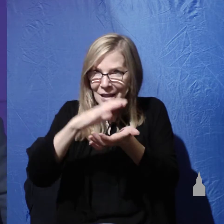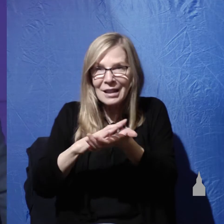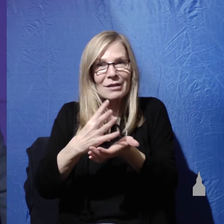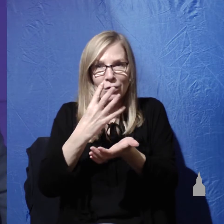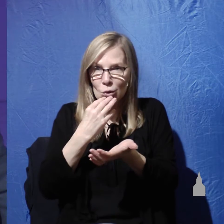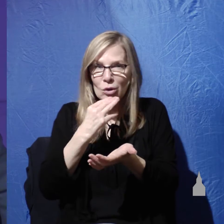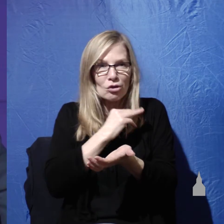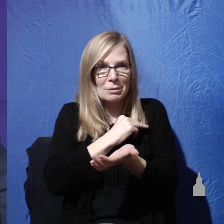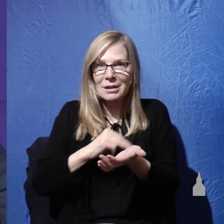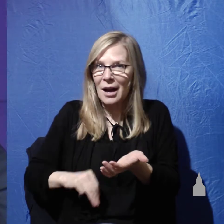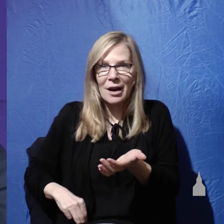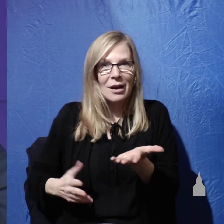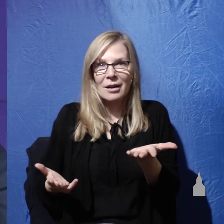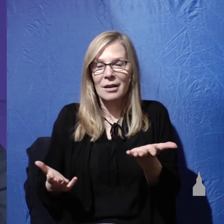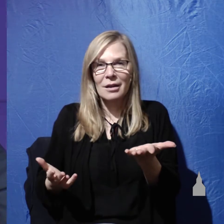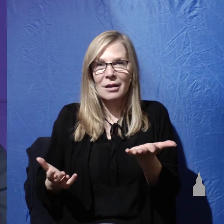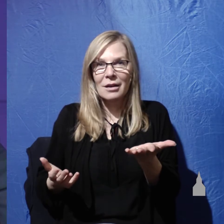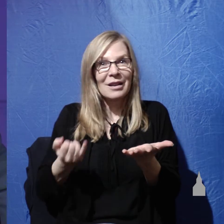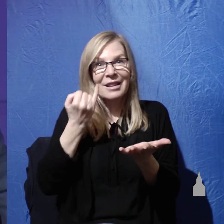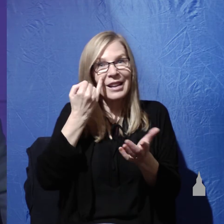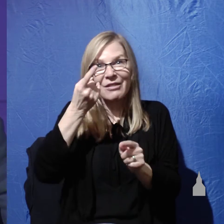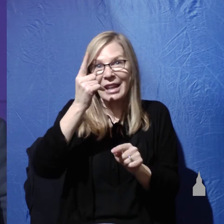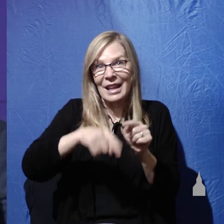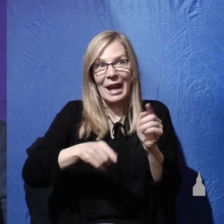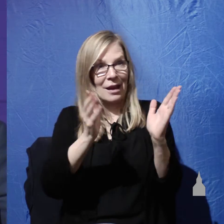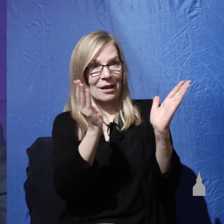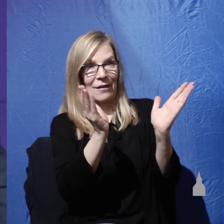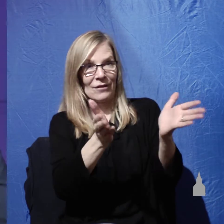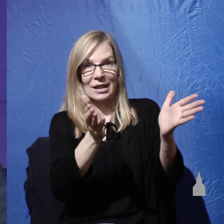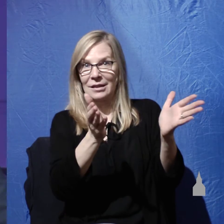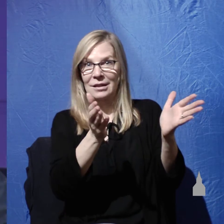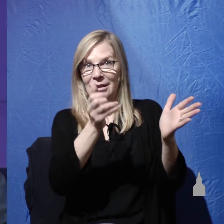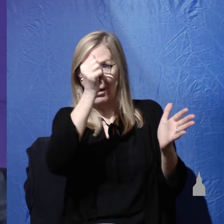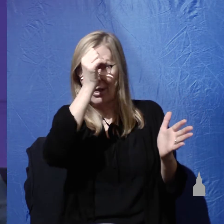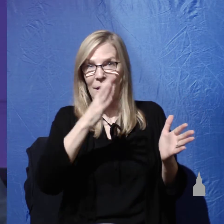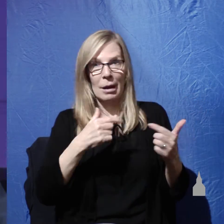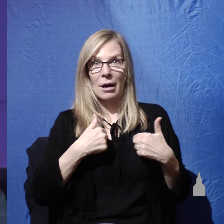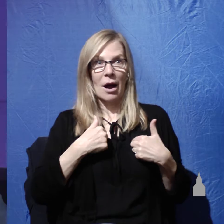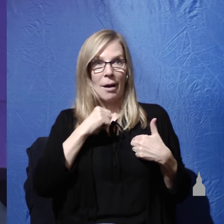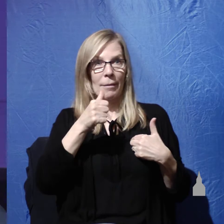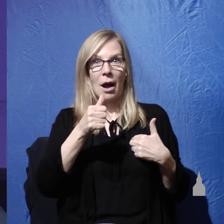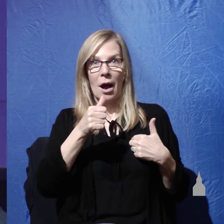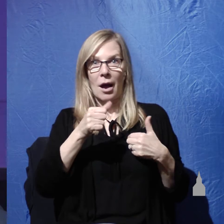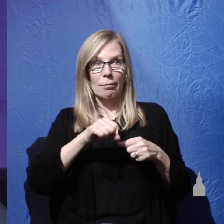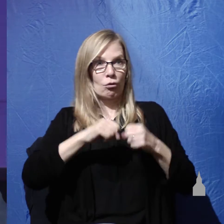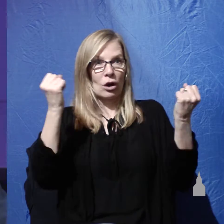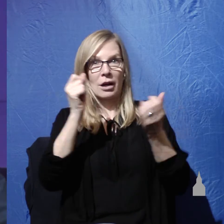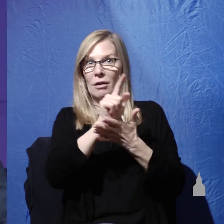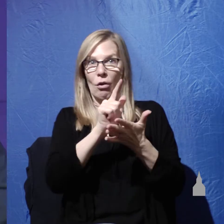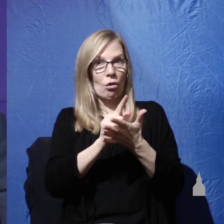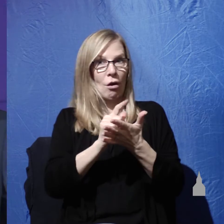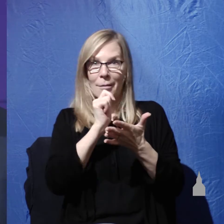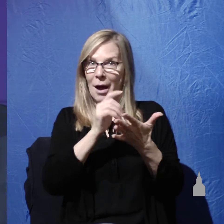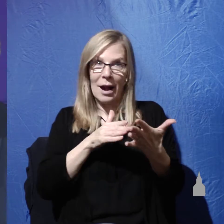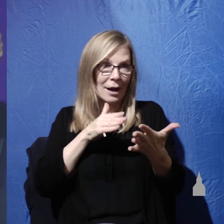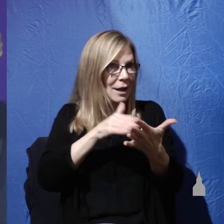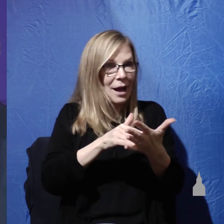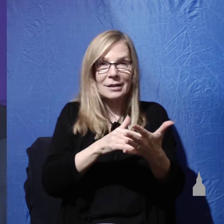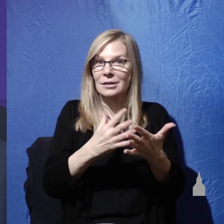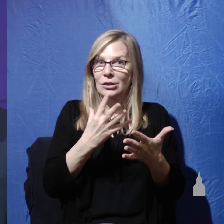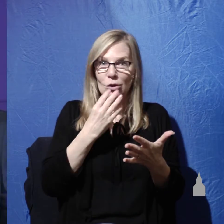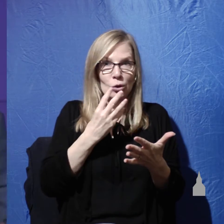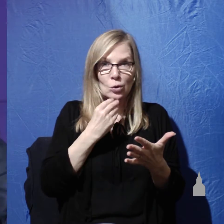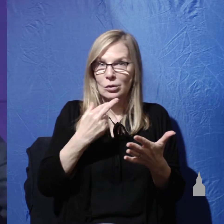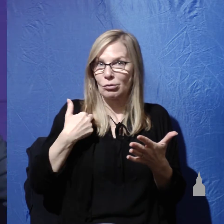Jewish Messiah. See, if he can't convince these men that he is not a criminal against Judaism, that the Jewish leaders